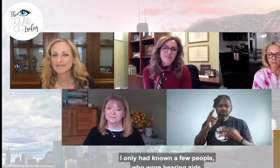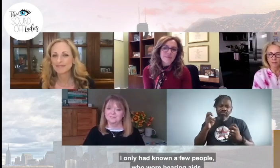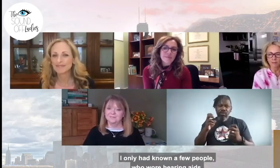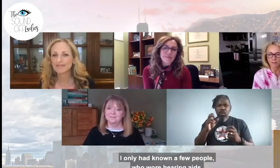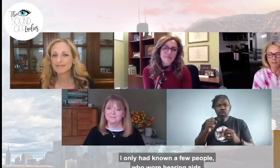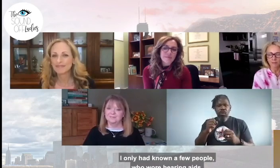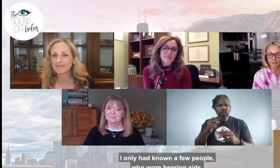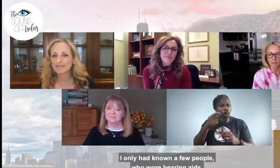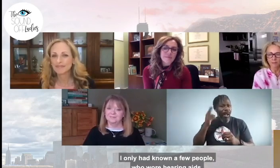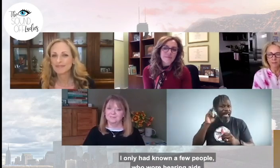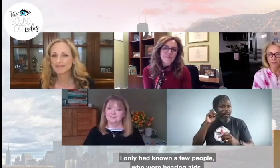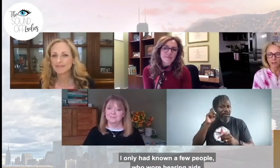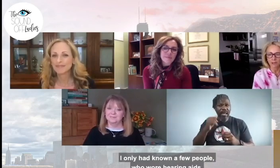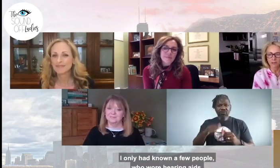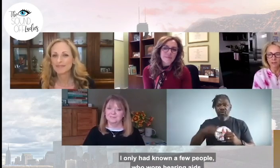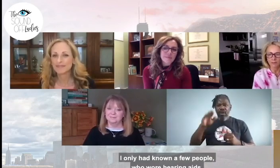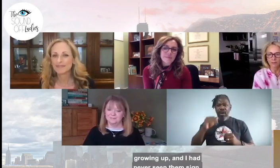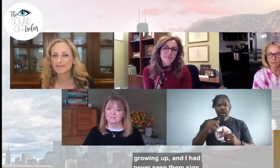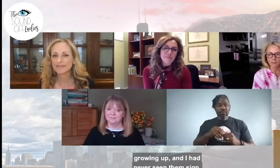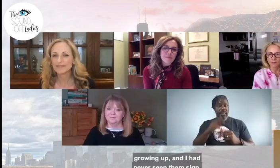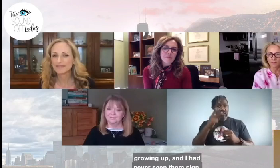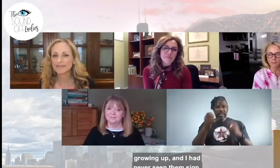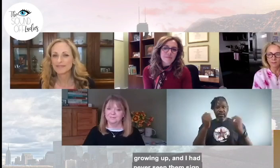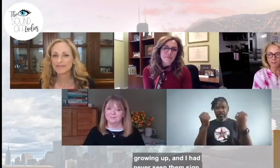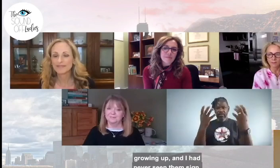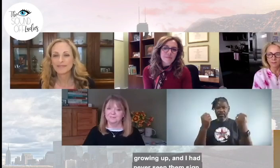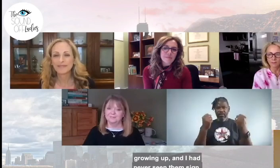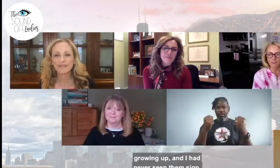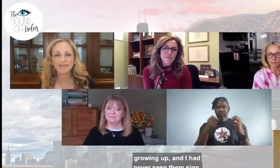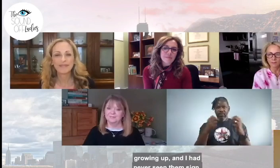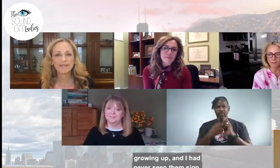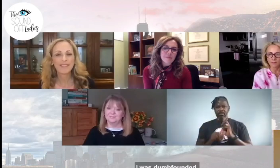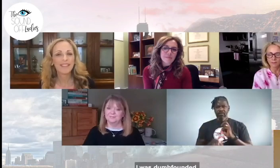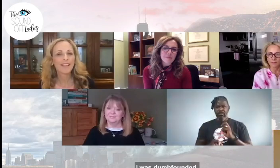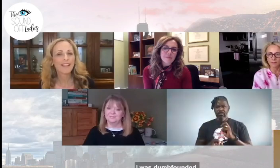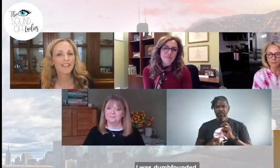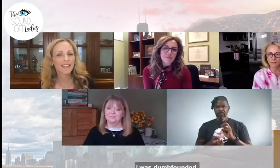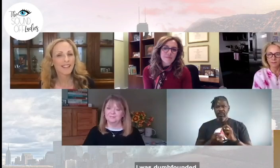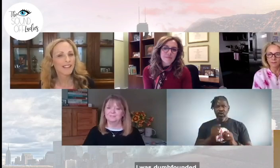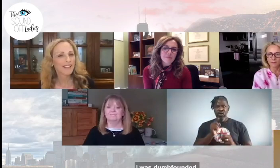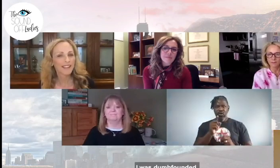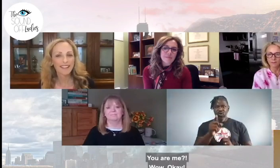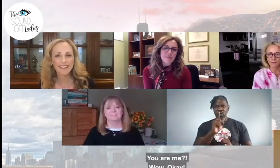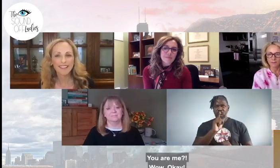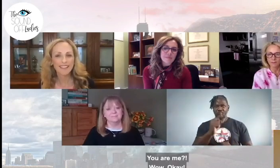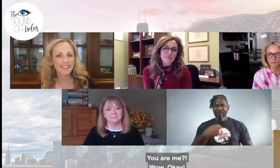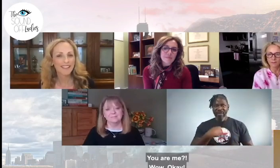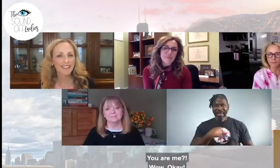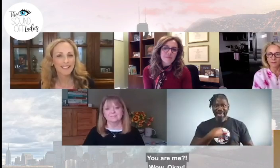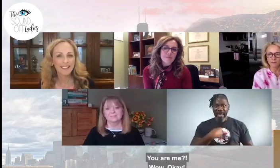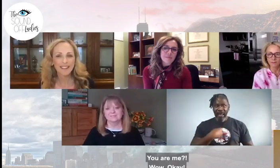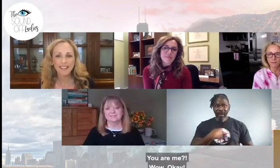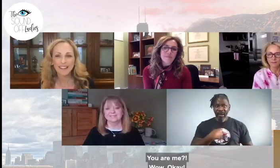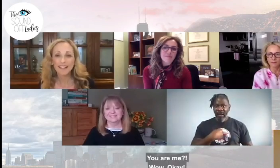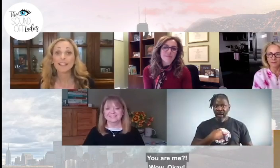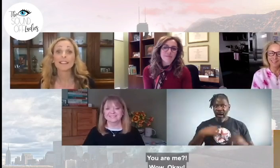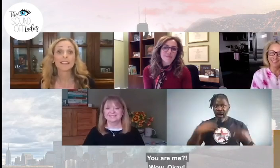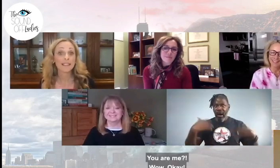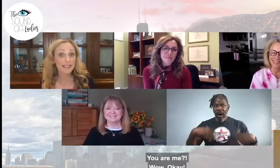I had known that there were only a few people who had hearing aids, and growing up, I had never seen them sign. So I was dumbfounded. I